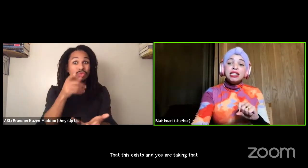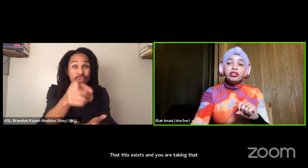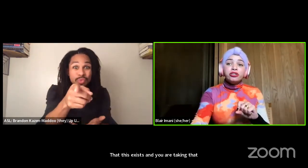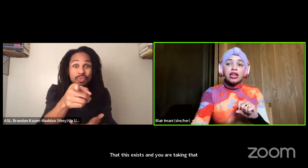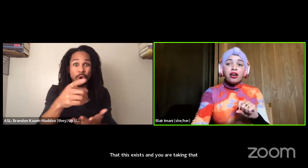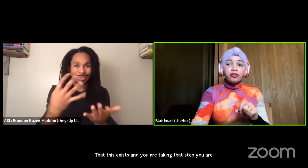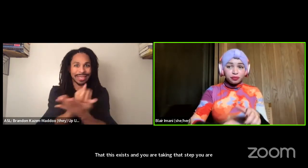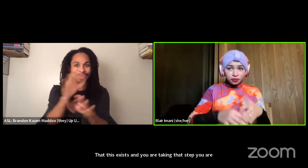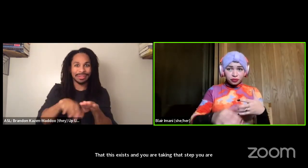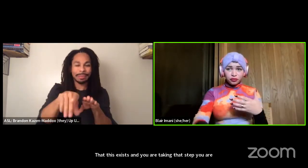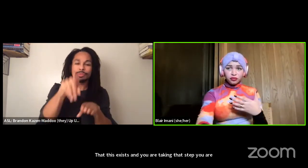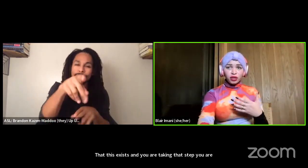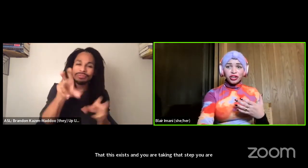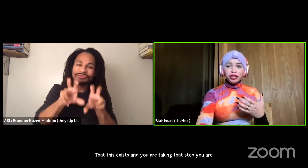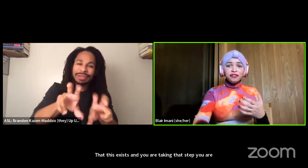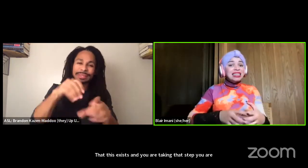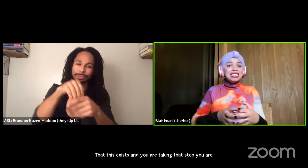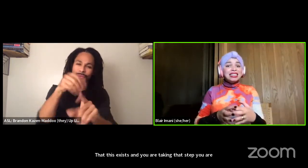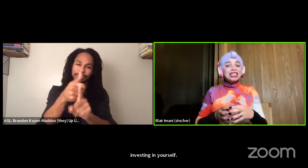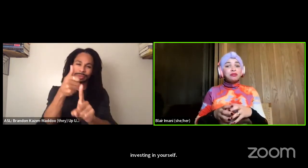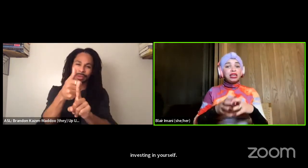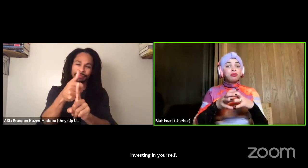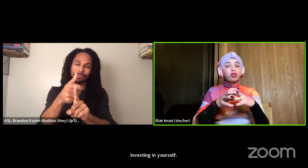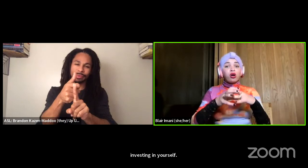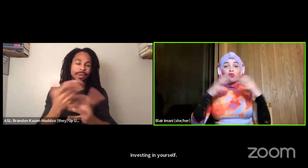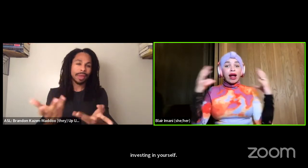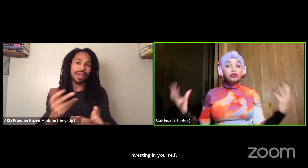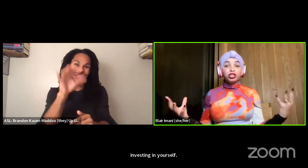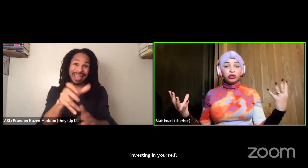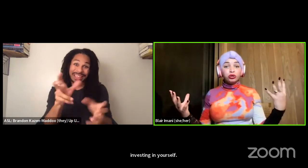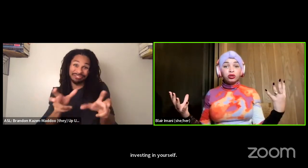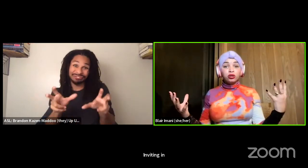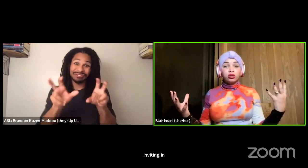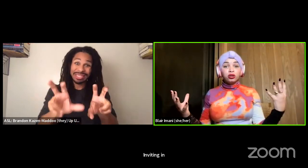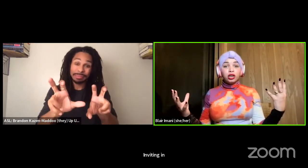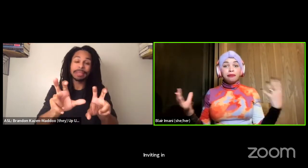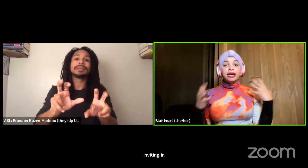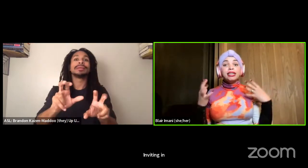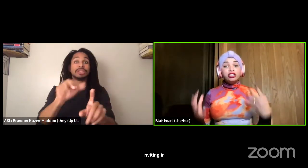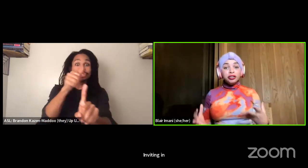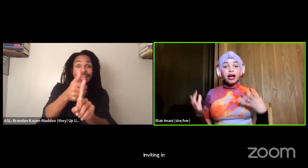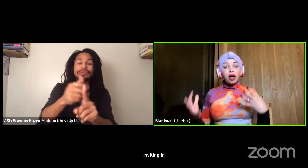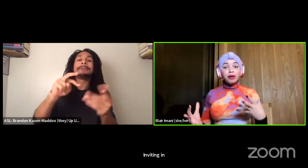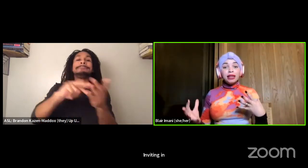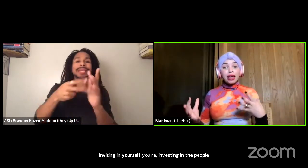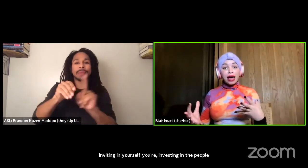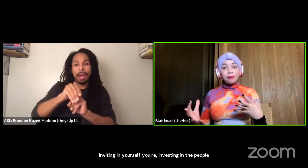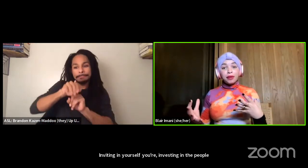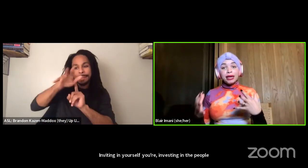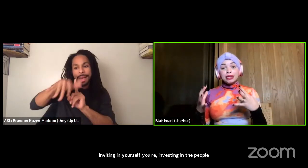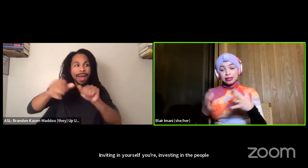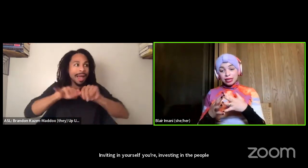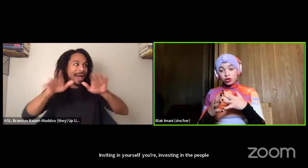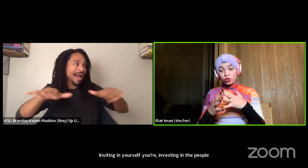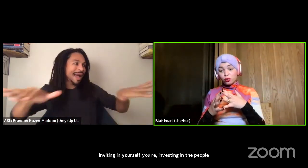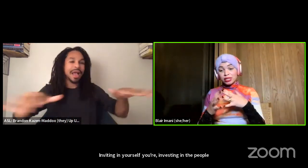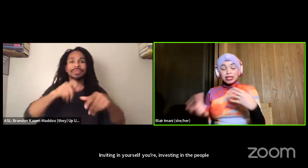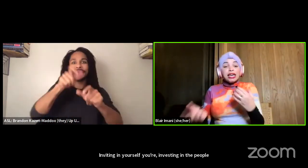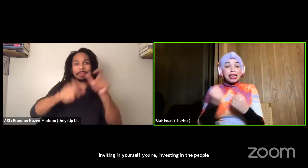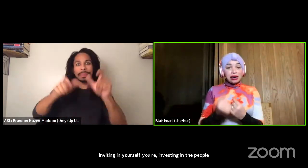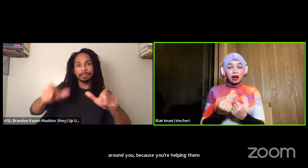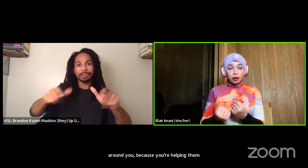by investing in yourself, you're investing in the people around you because you're helping them